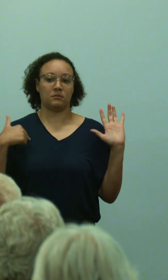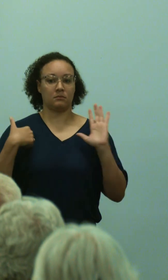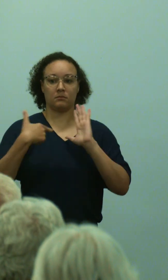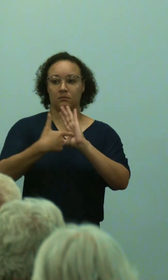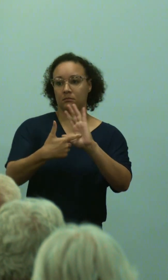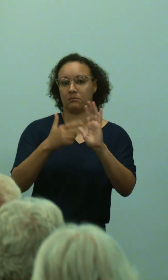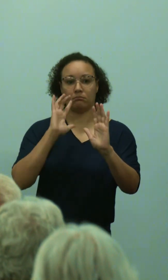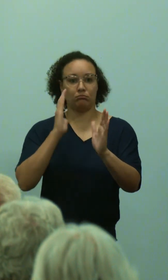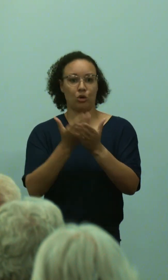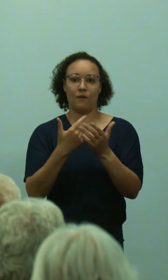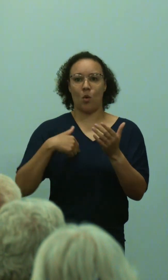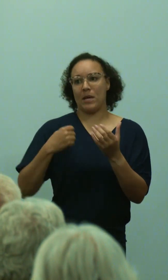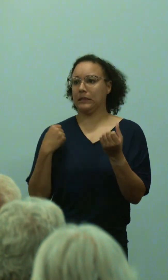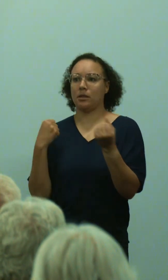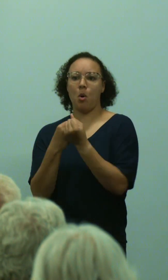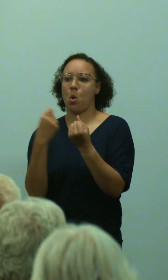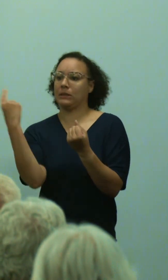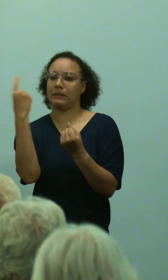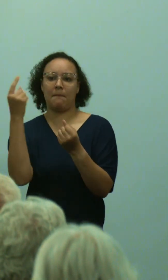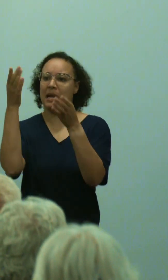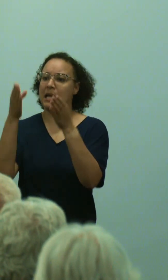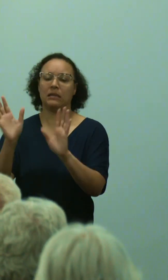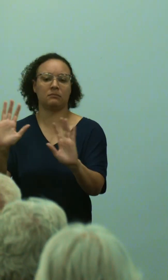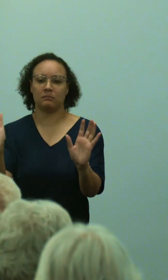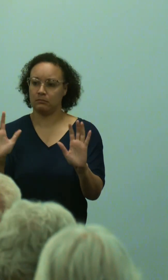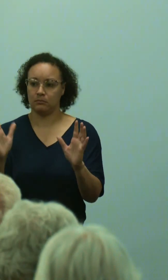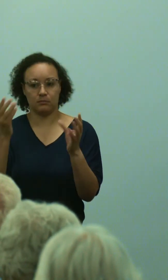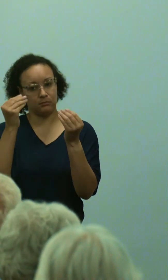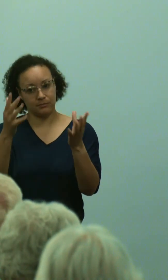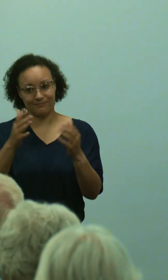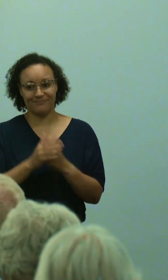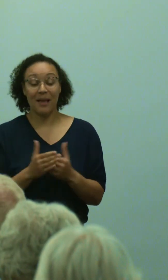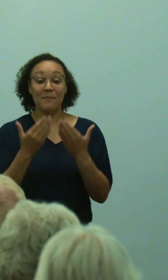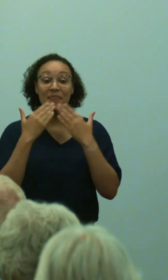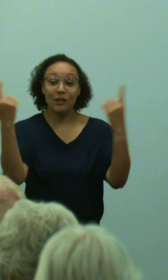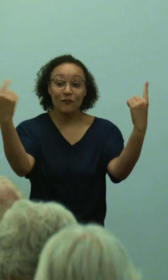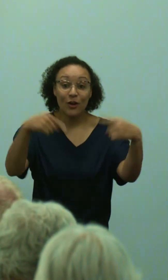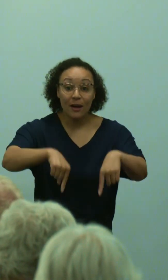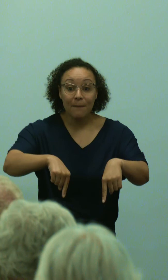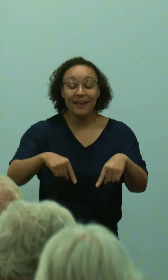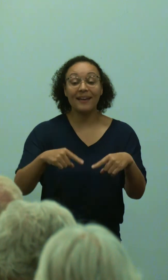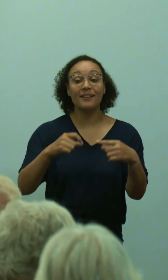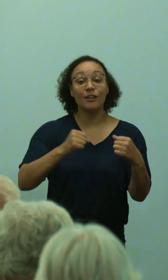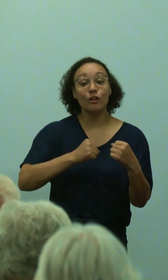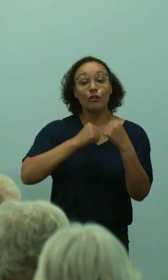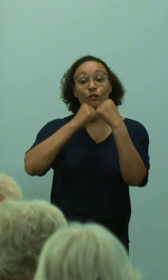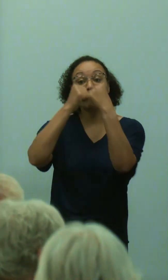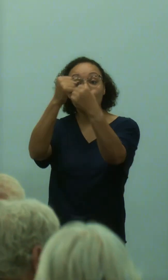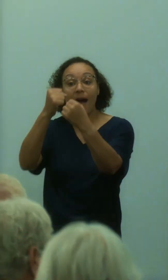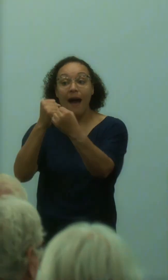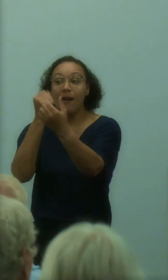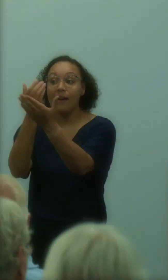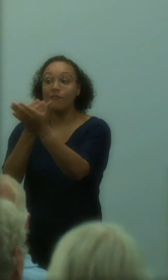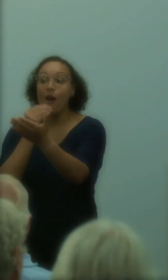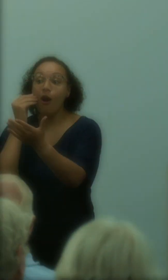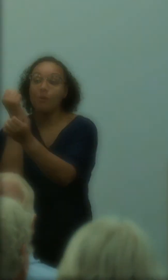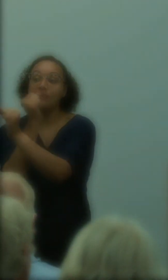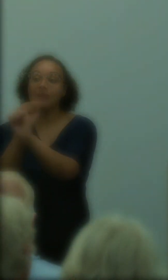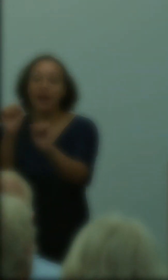support for the candidate. So thank you so much for being here tonight. Drive safely and vote.